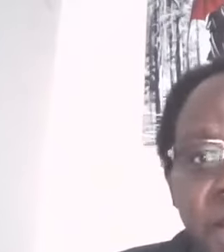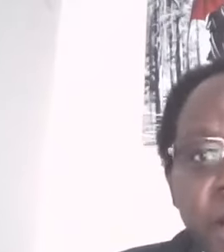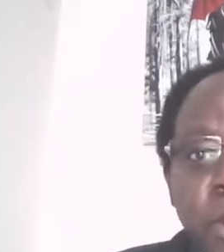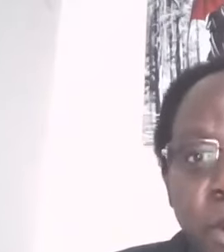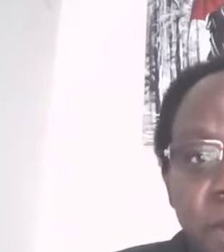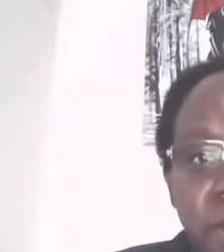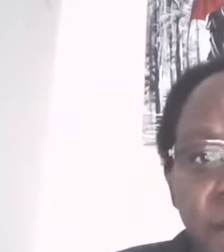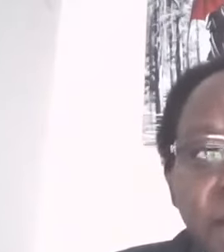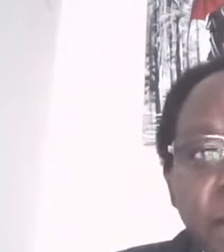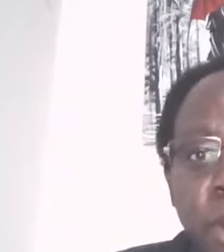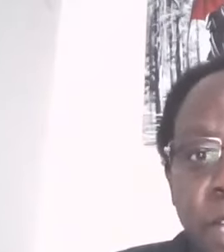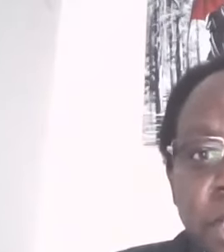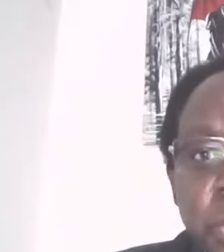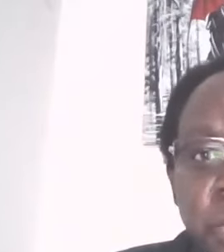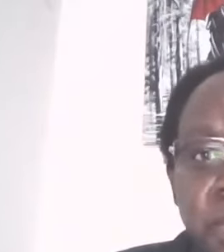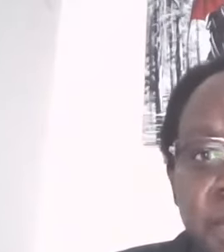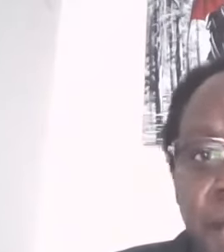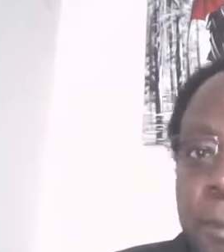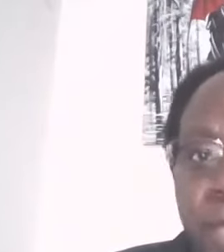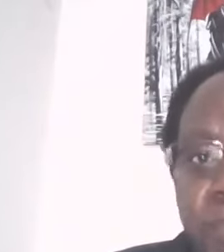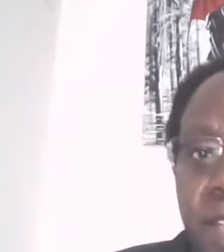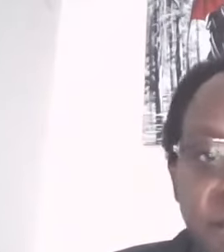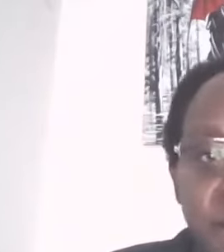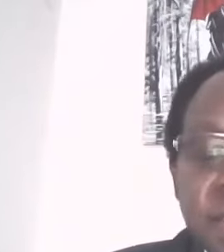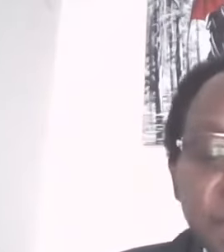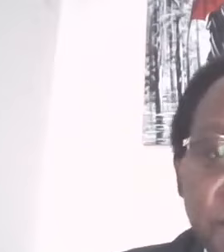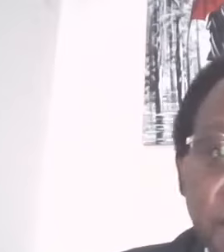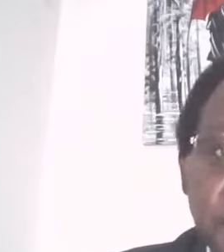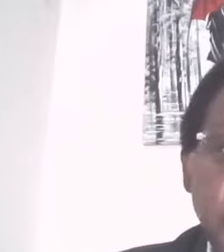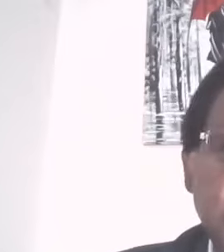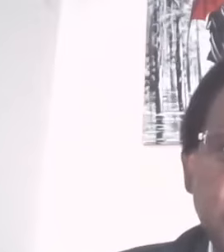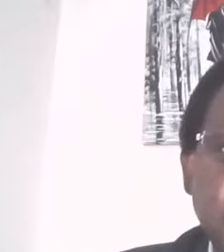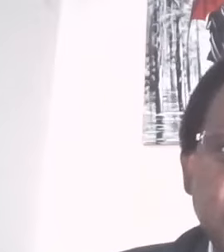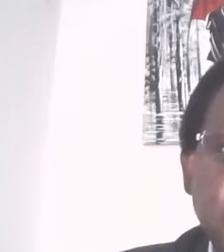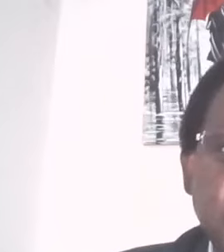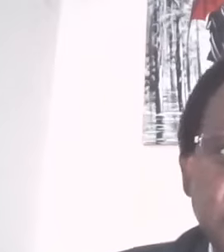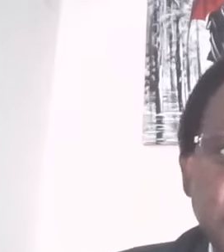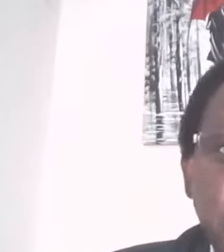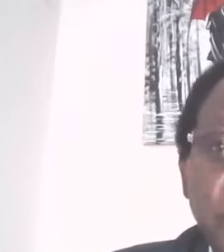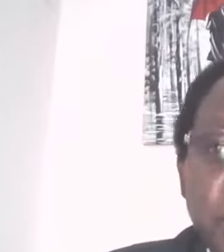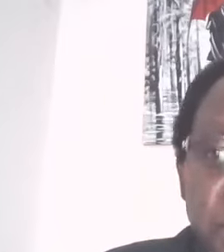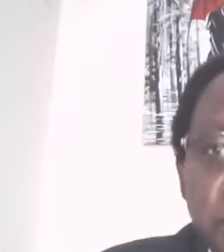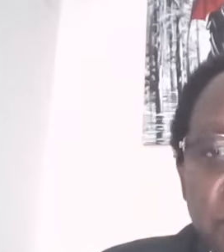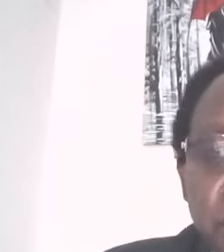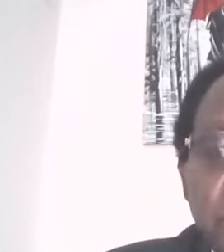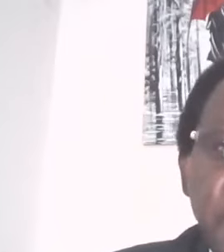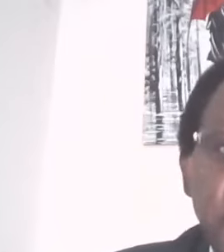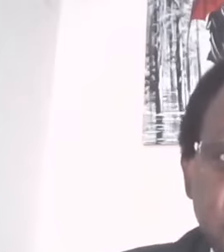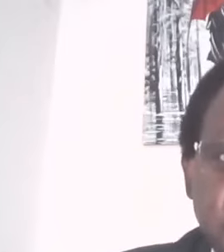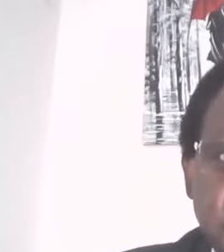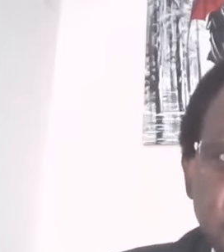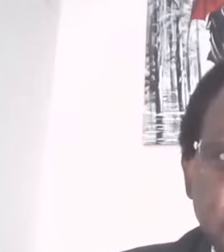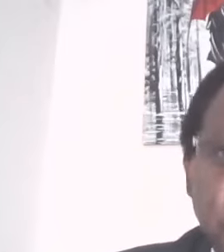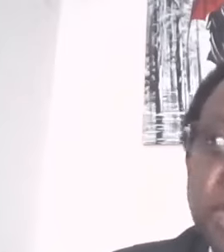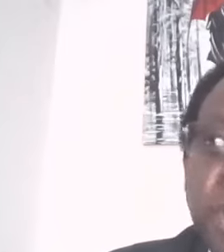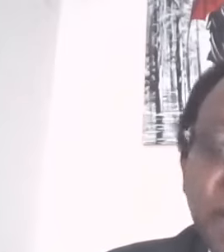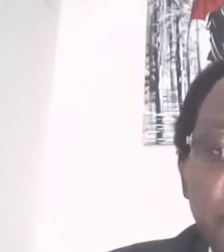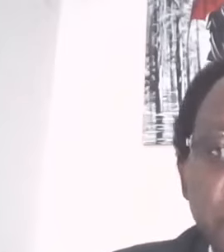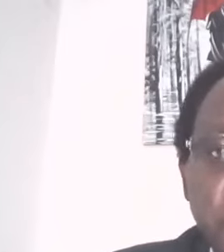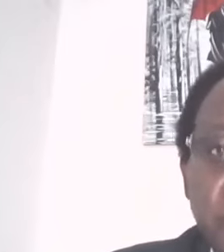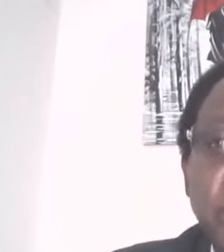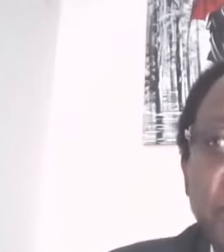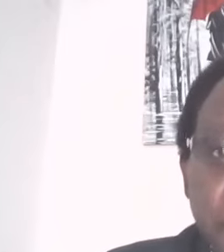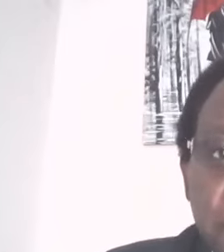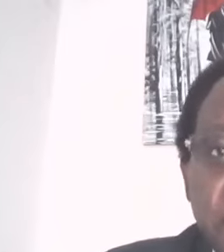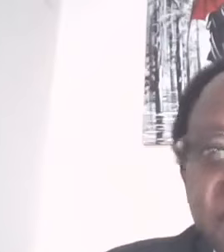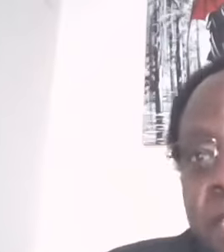Yet what alcohol and alcoholics do, their behavior is hurting them. you are at risk of being fired. So that what